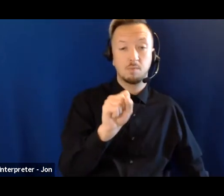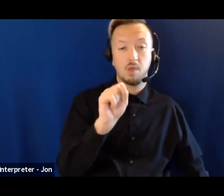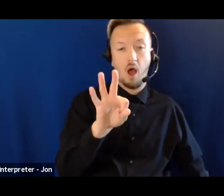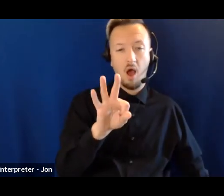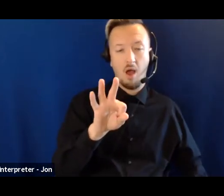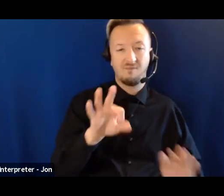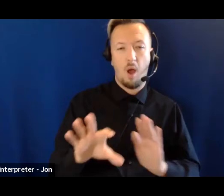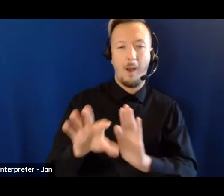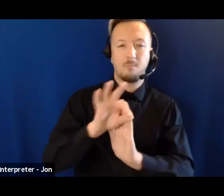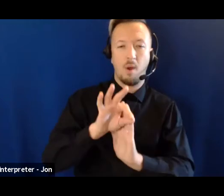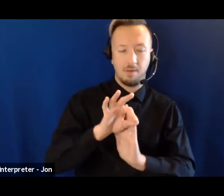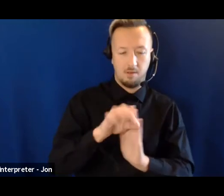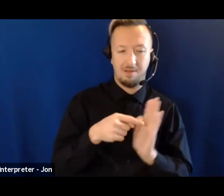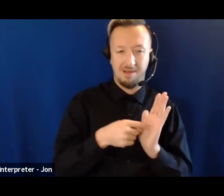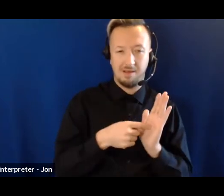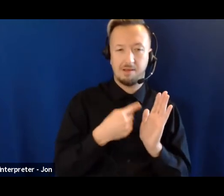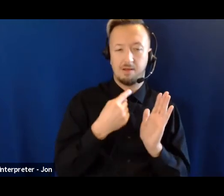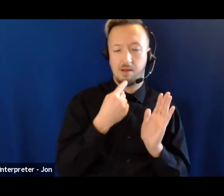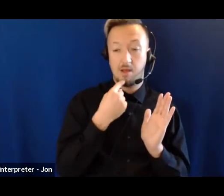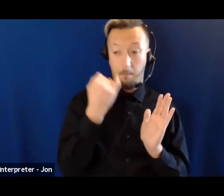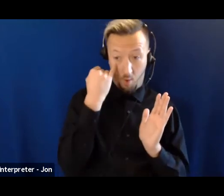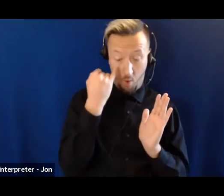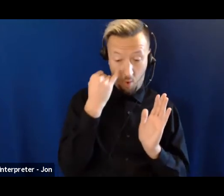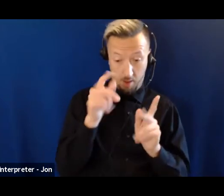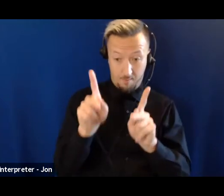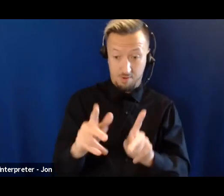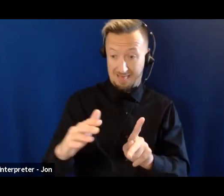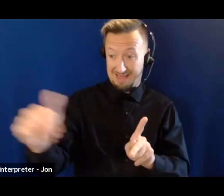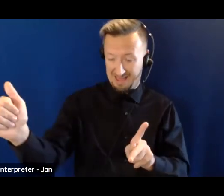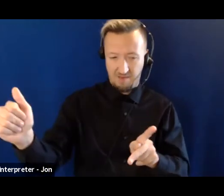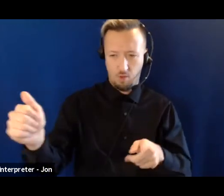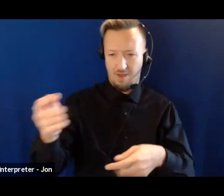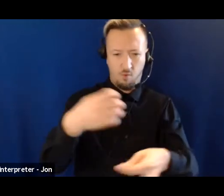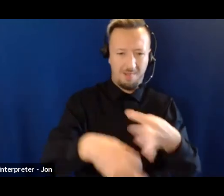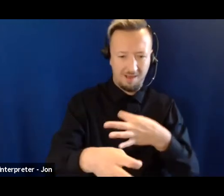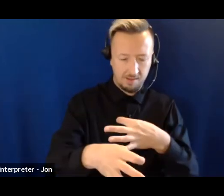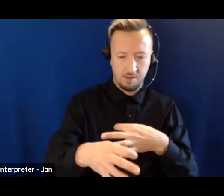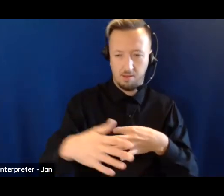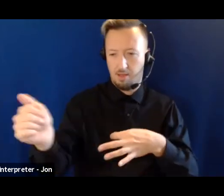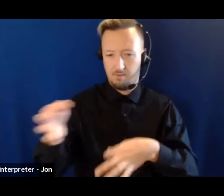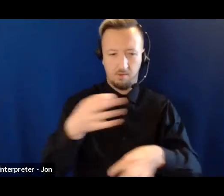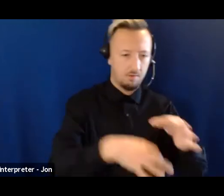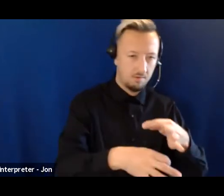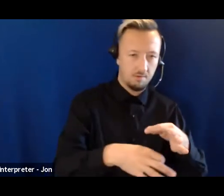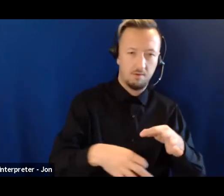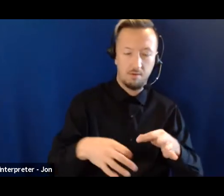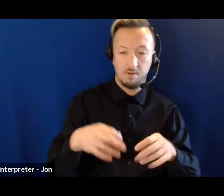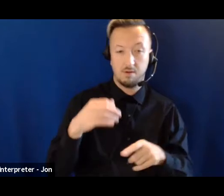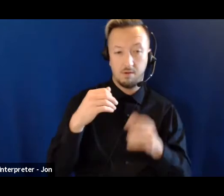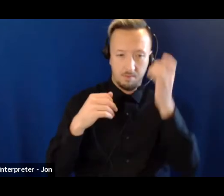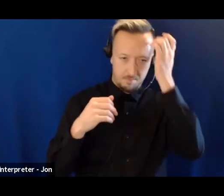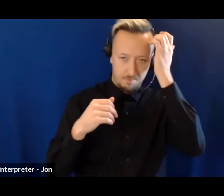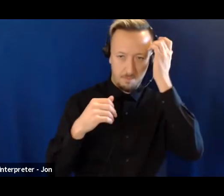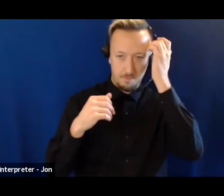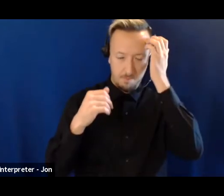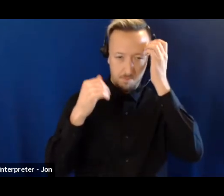it tells you that if somebody leaves, then you have to fill their vacancy. So you're filling a vacancy and that person doesn't necessarily start